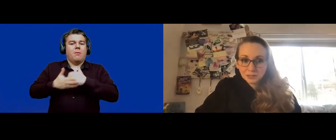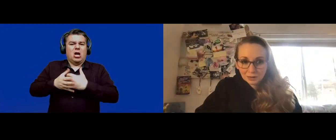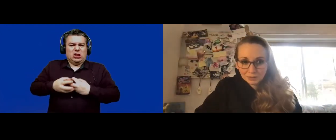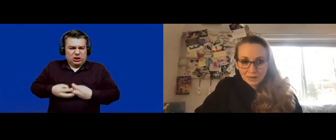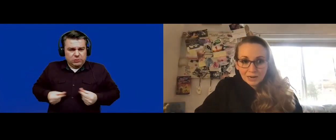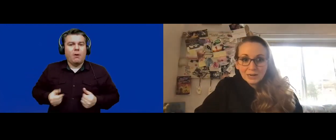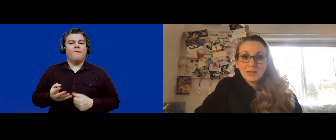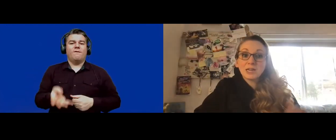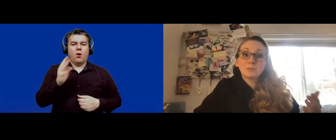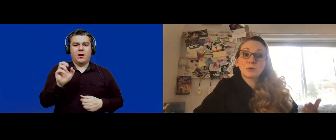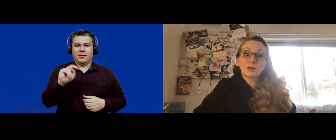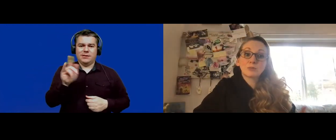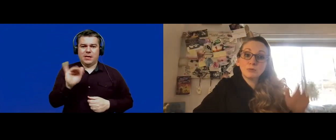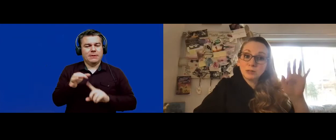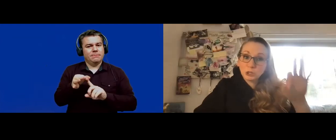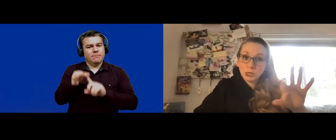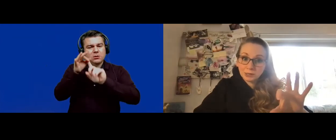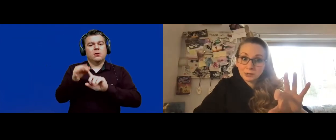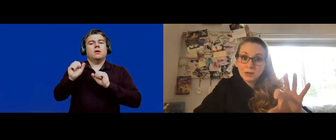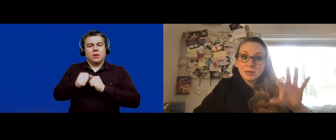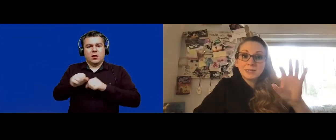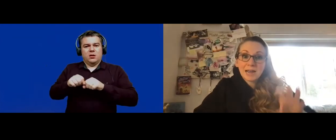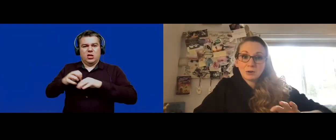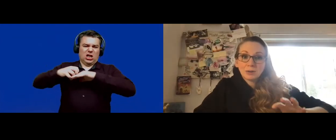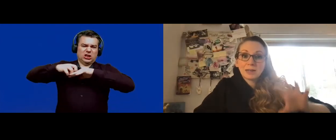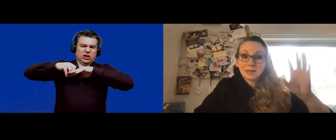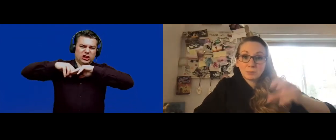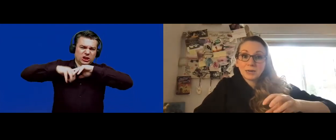of enzymes. They can break through the chitin